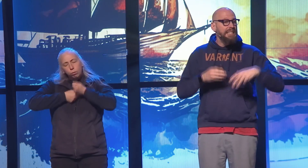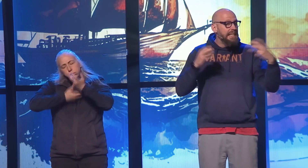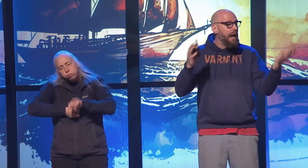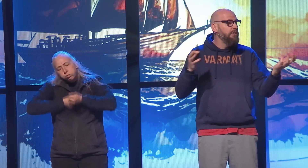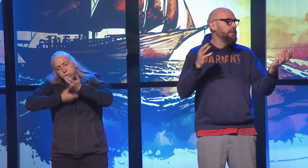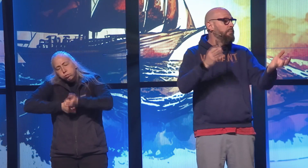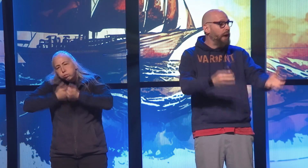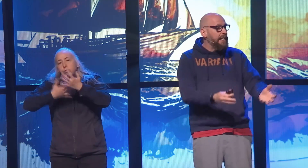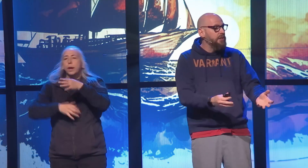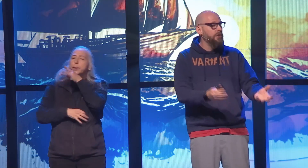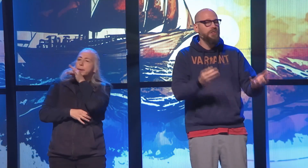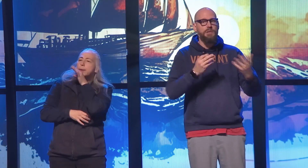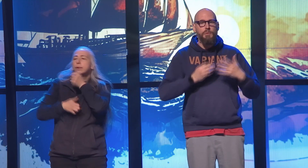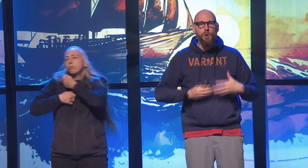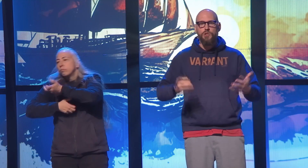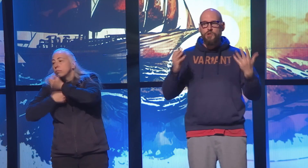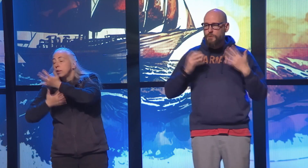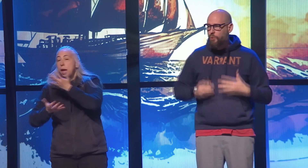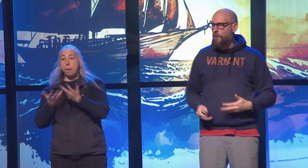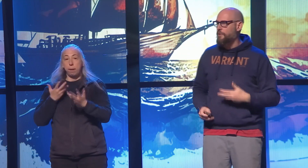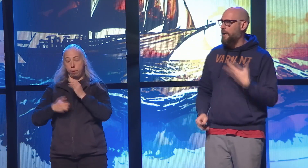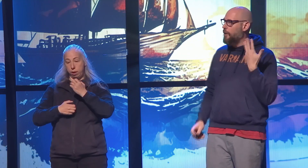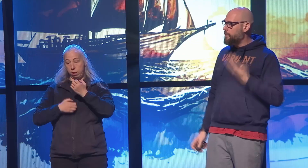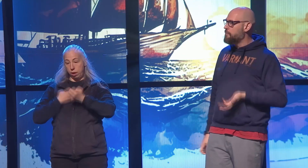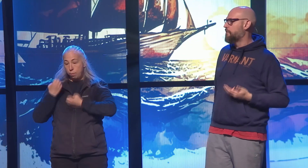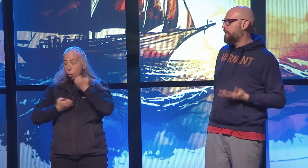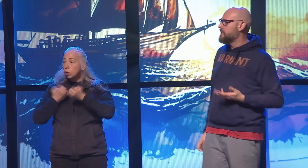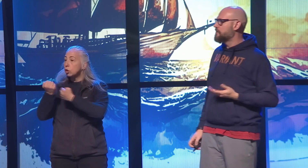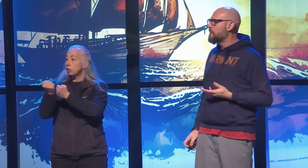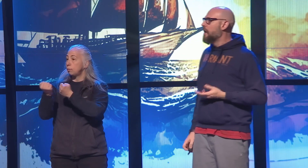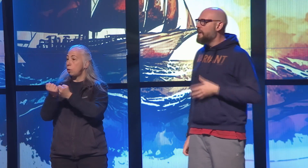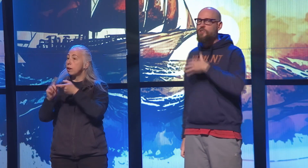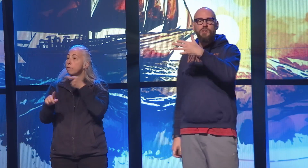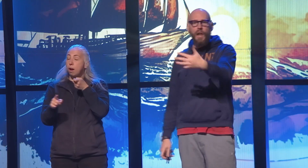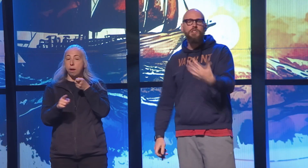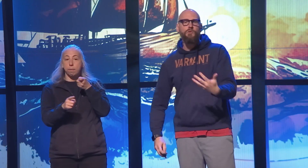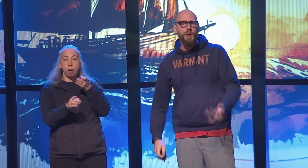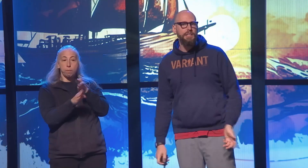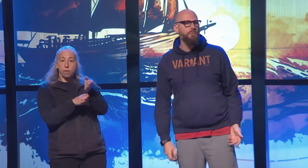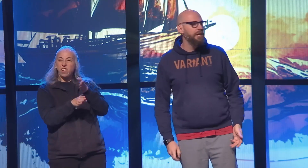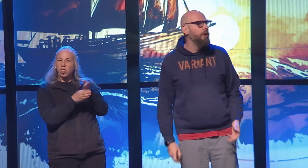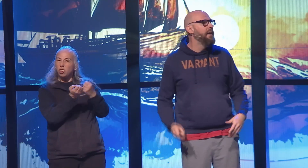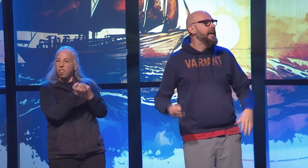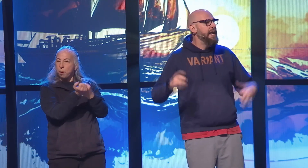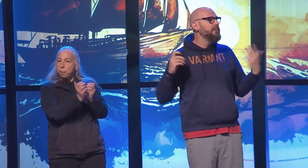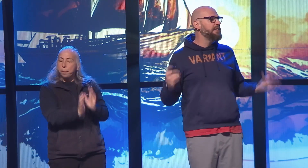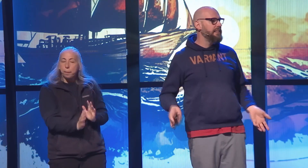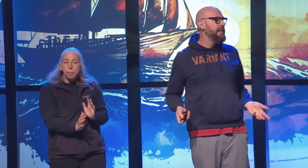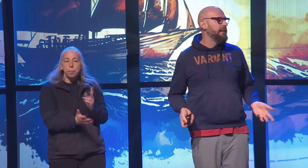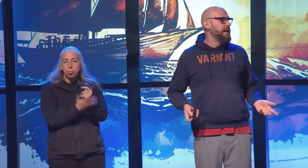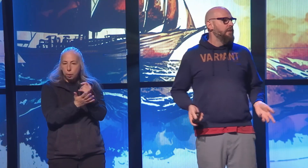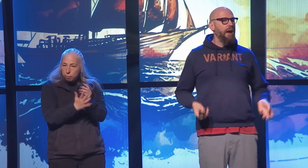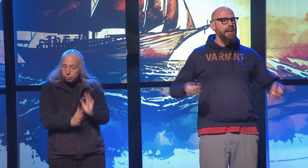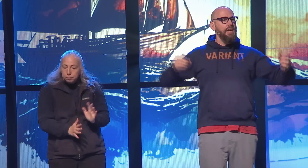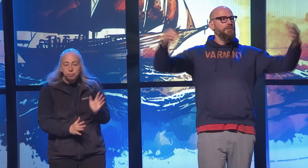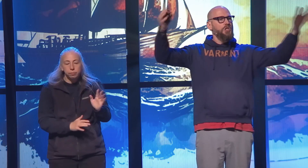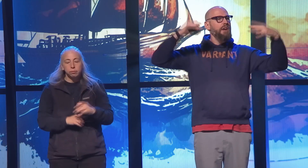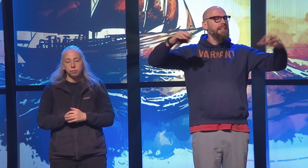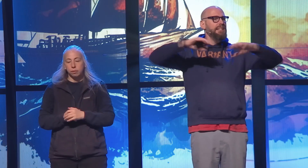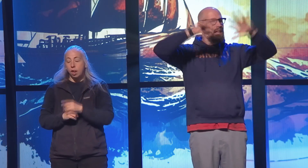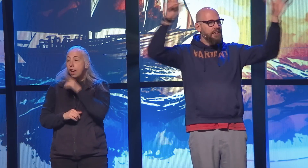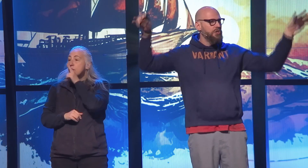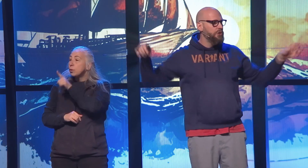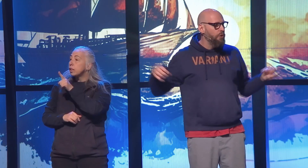might seek out some practical or some emotional support from a helping professional, right? There's lots of ways that we cope. And here's the thing, right?